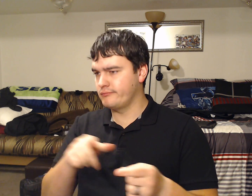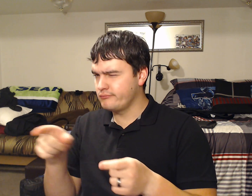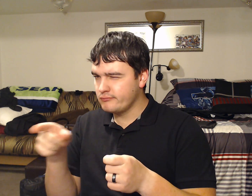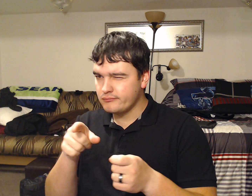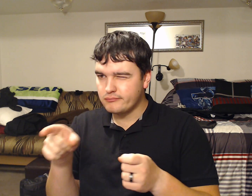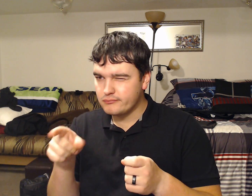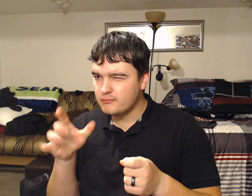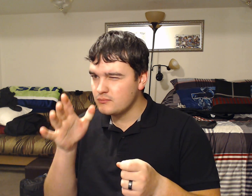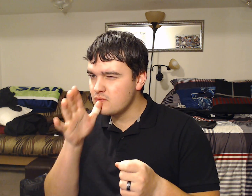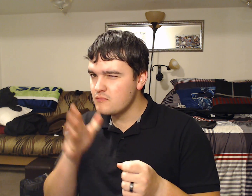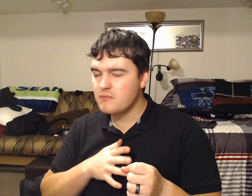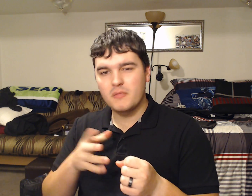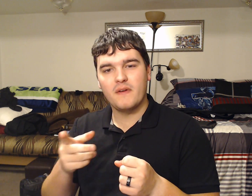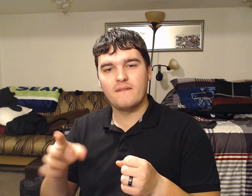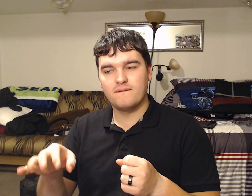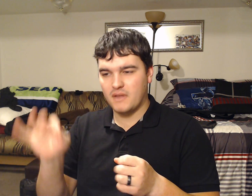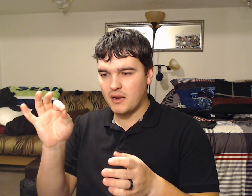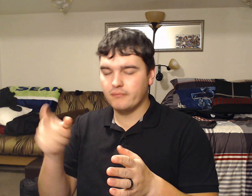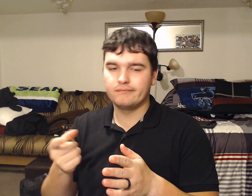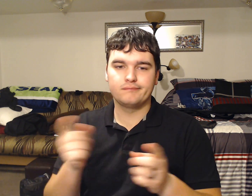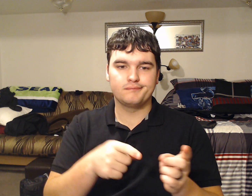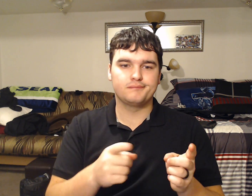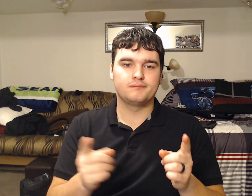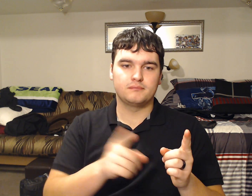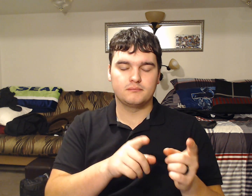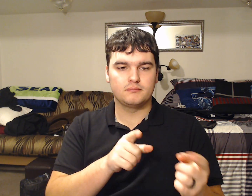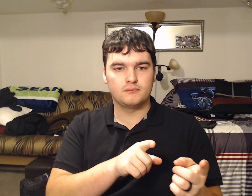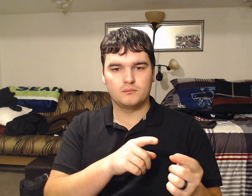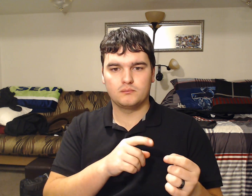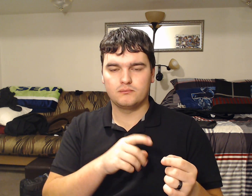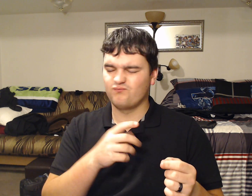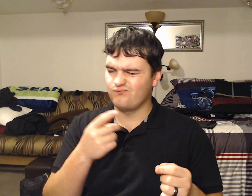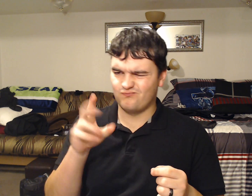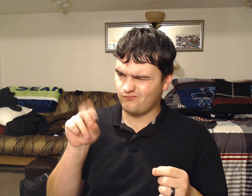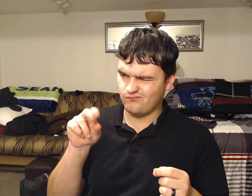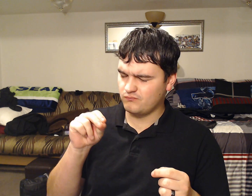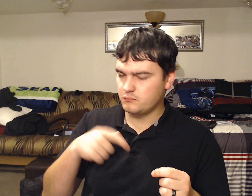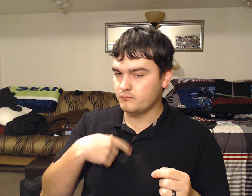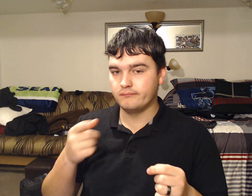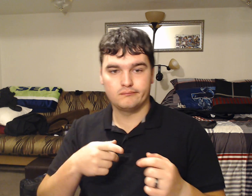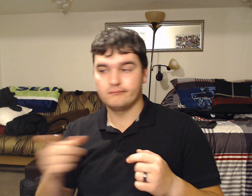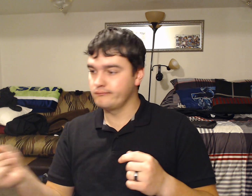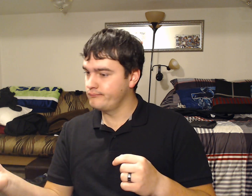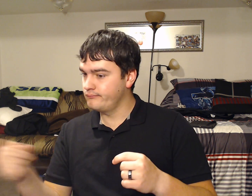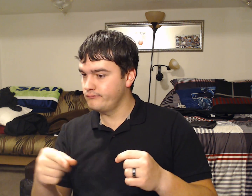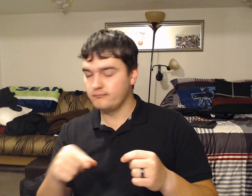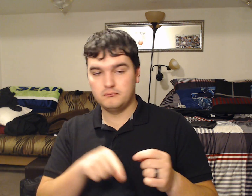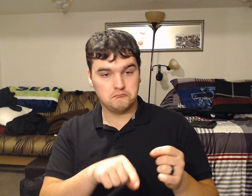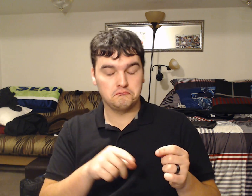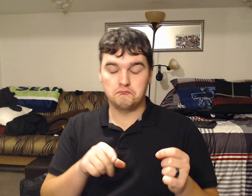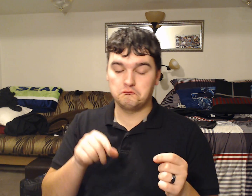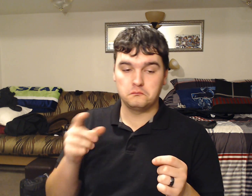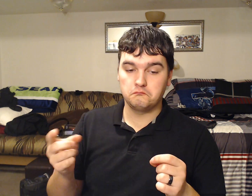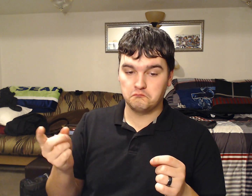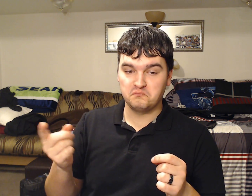She wasn't so, so the newspaper man looked again and found another one that the American had accepted. So the newspaper man